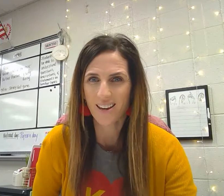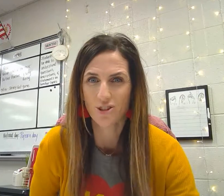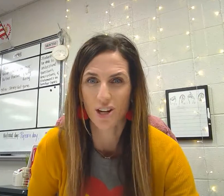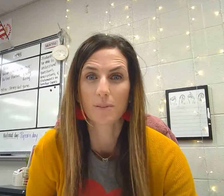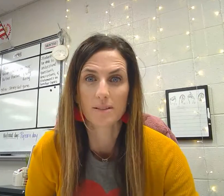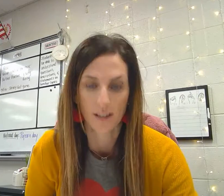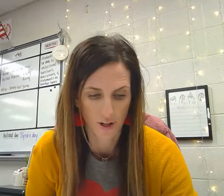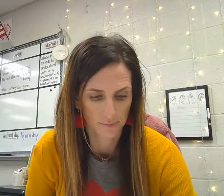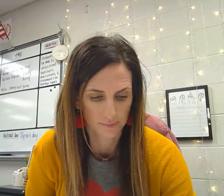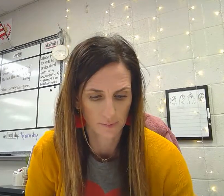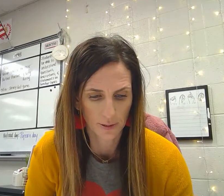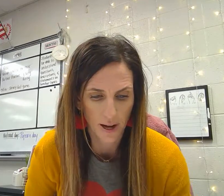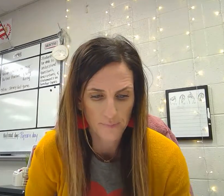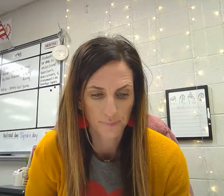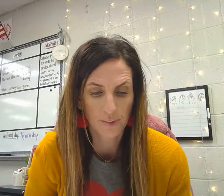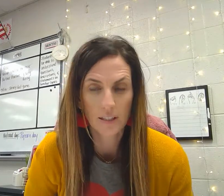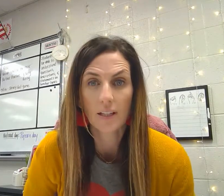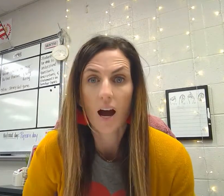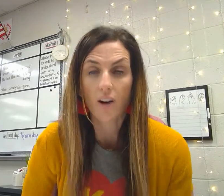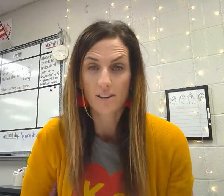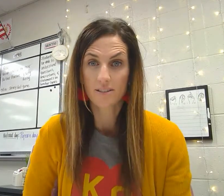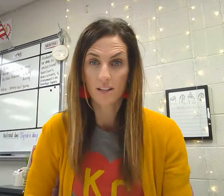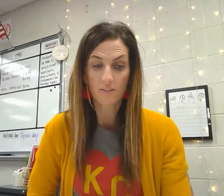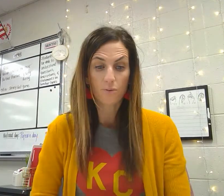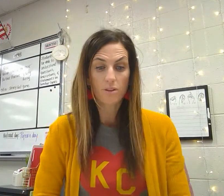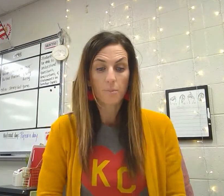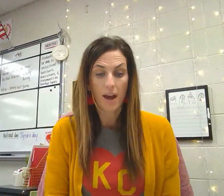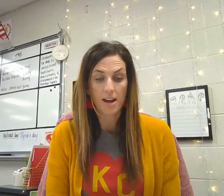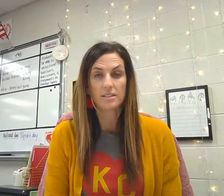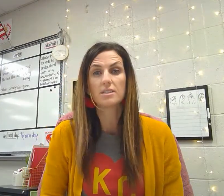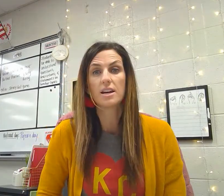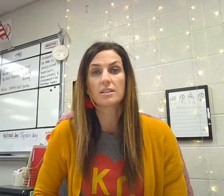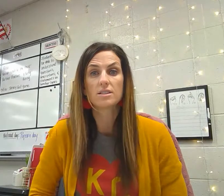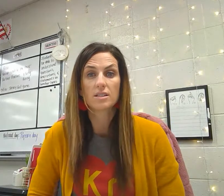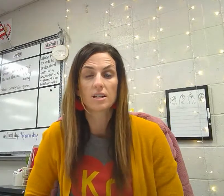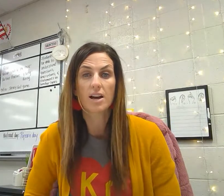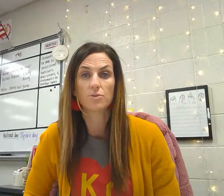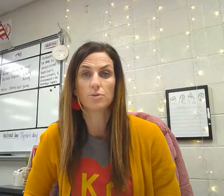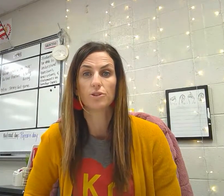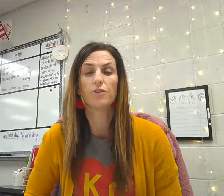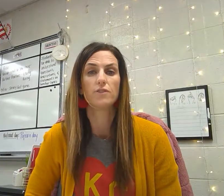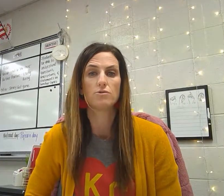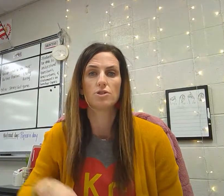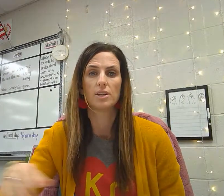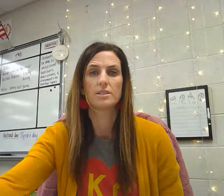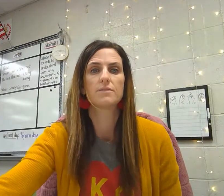hand shape, etc. Okay. All right, that's it for the past. Next class, we'll learn the future signs.